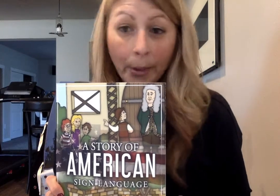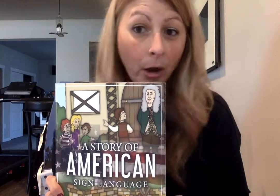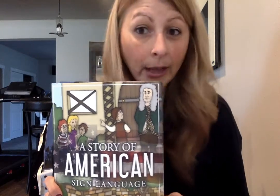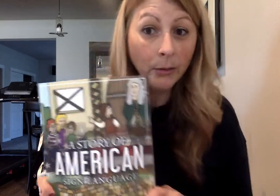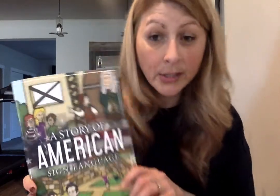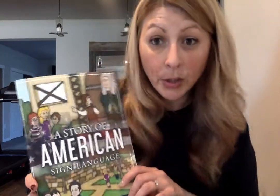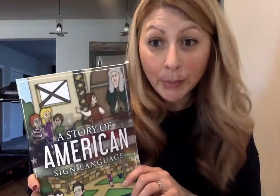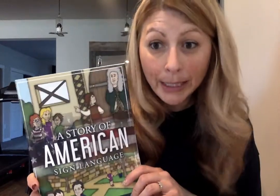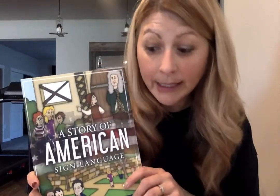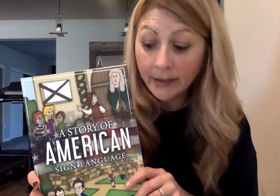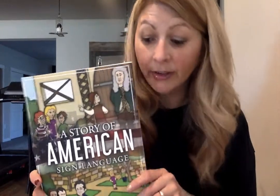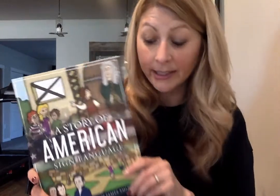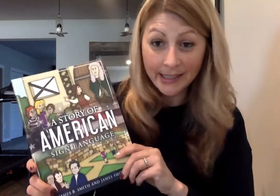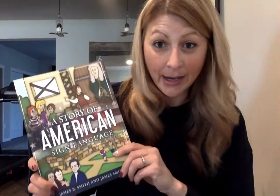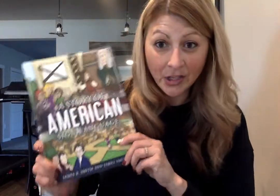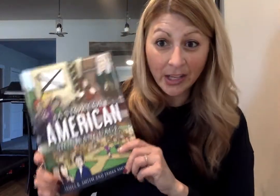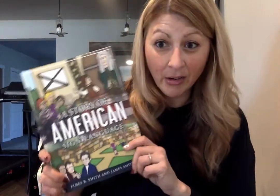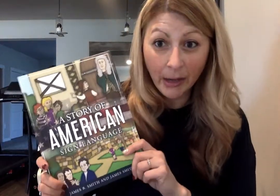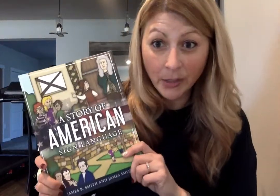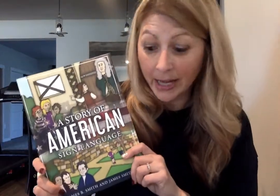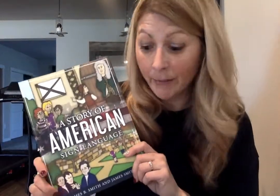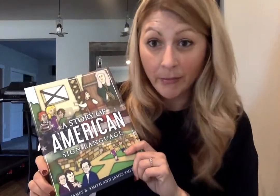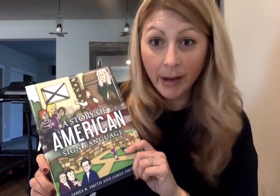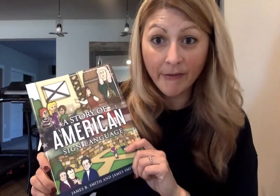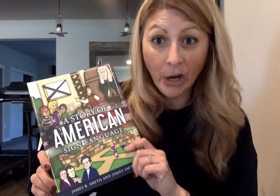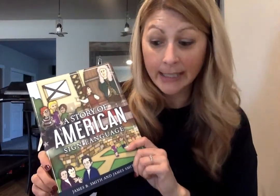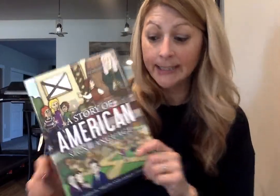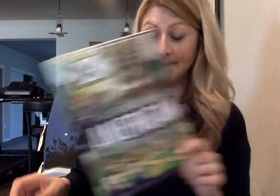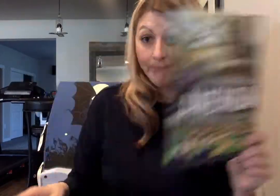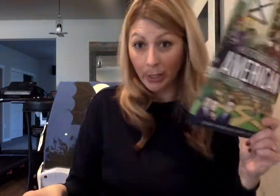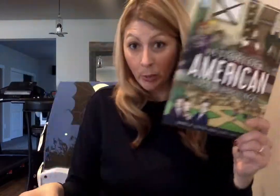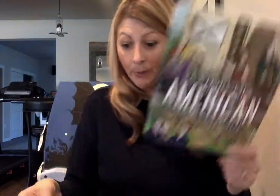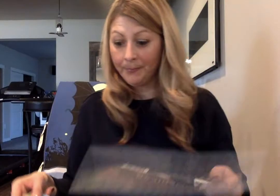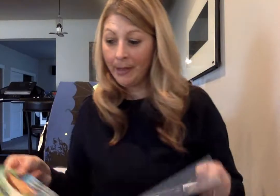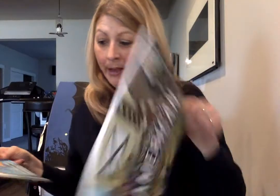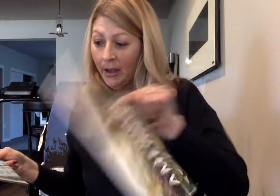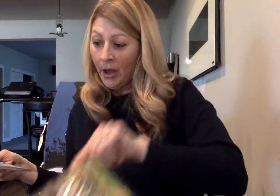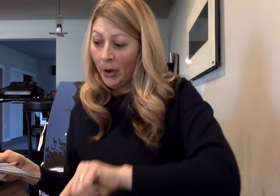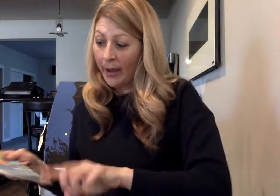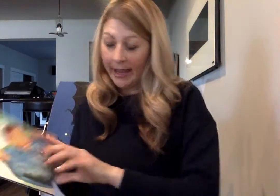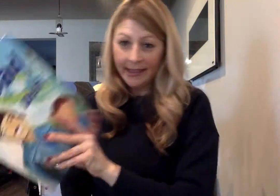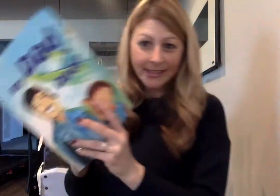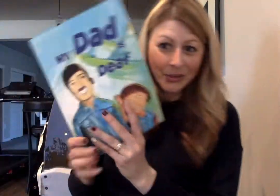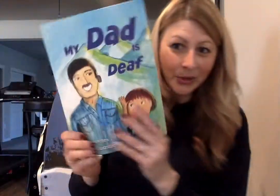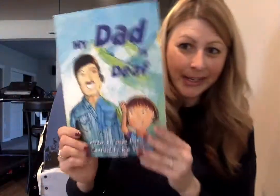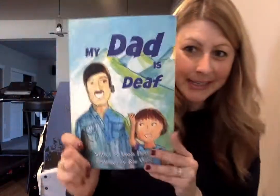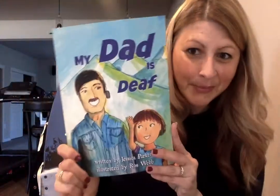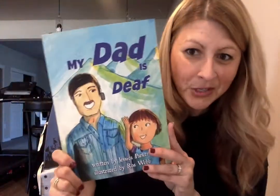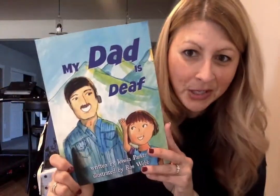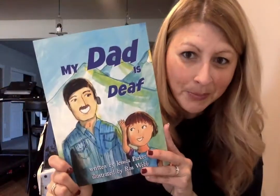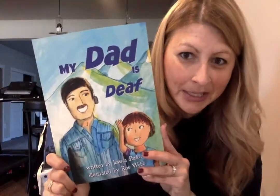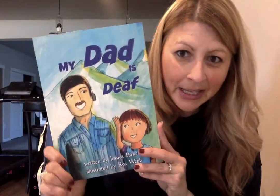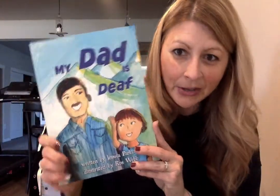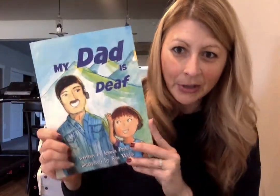our languages are completely different. It's actually our language came from France. Pretty cool. Okay, this story is especially